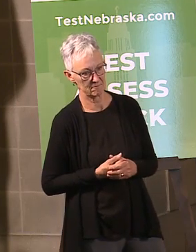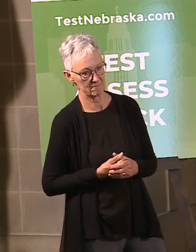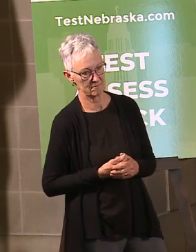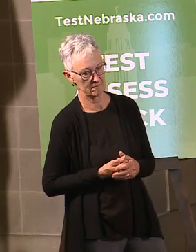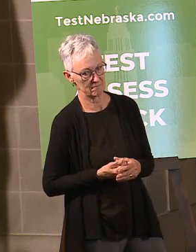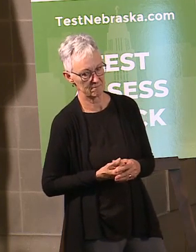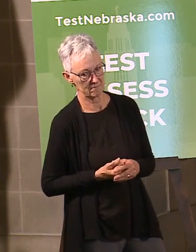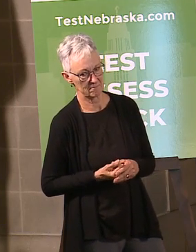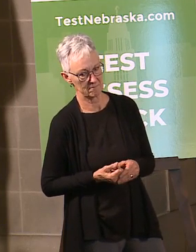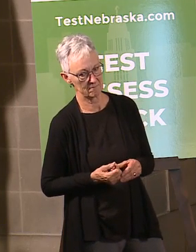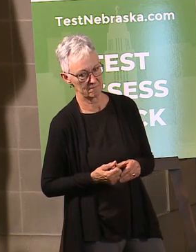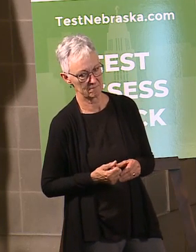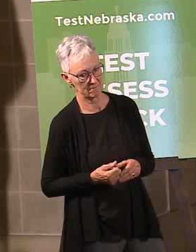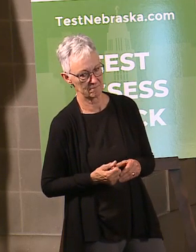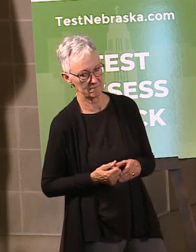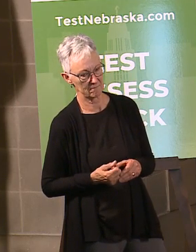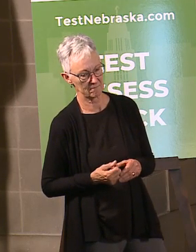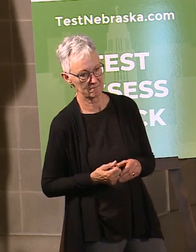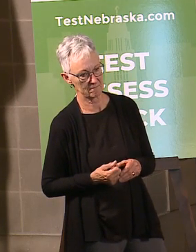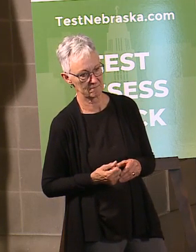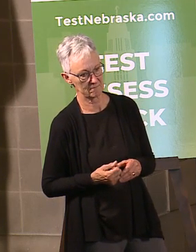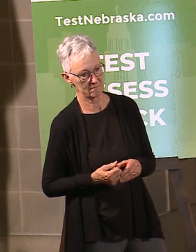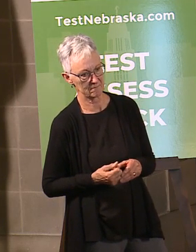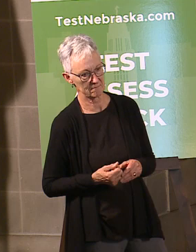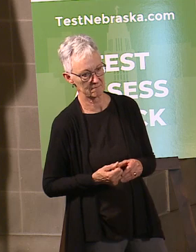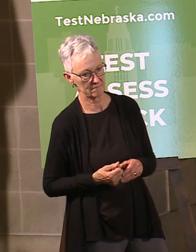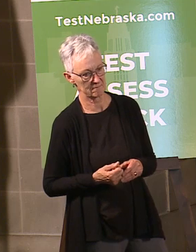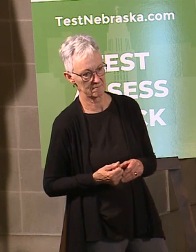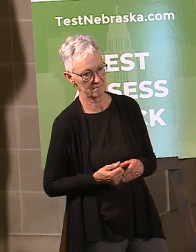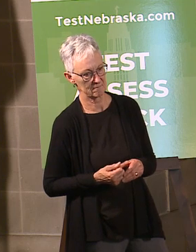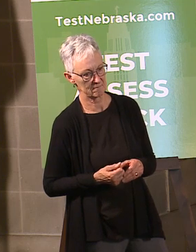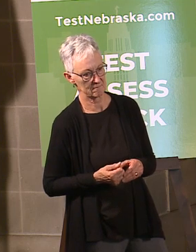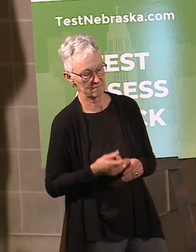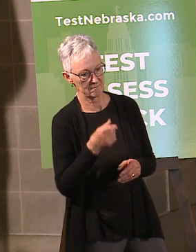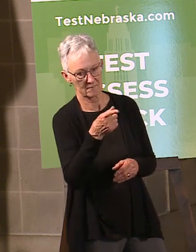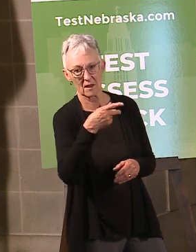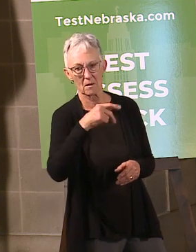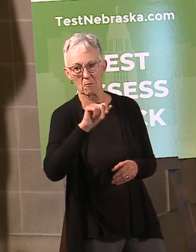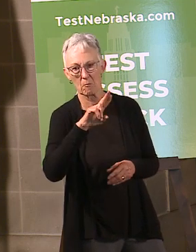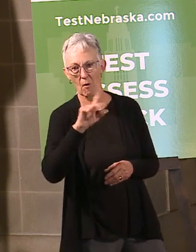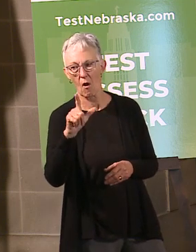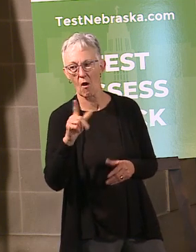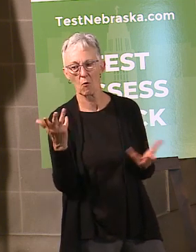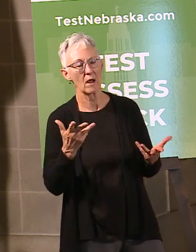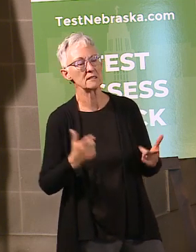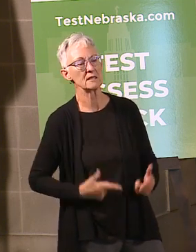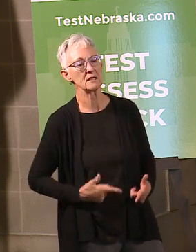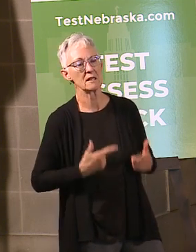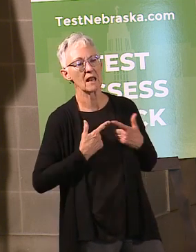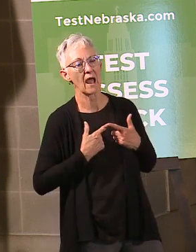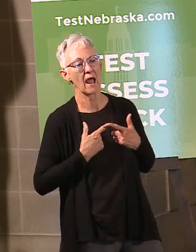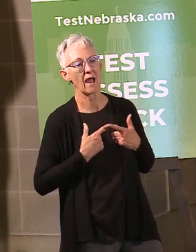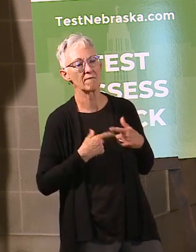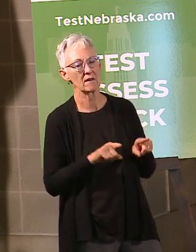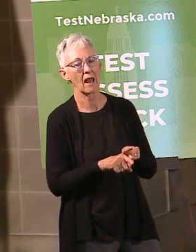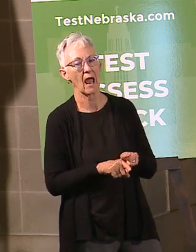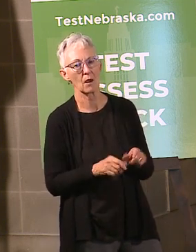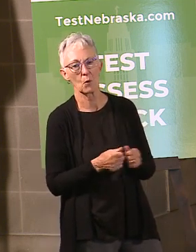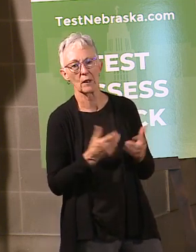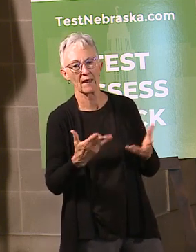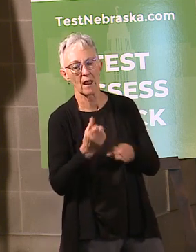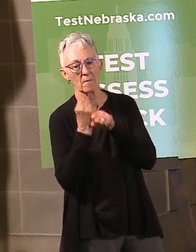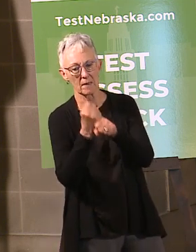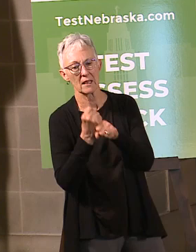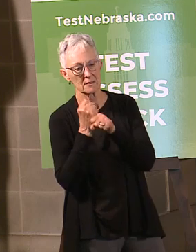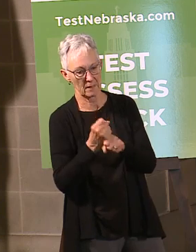Can you talk about what life's been like without baseball this year? So Paul's asking, what's life been like without baseball? He knows I'm a baseball fan.